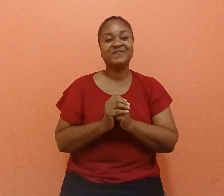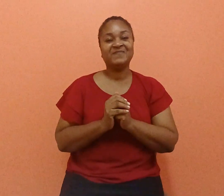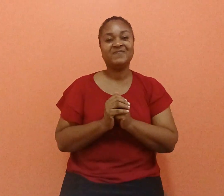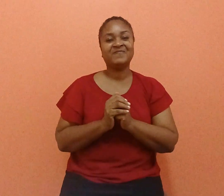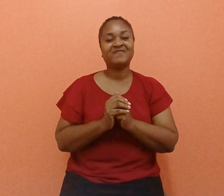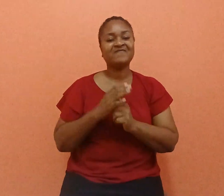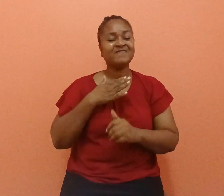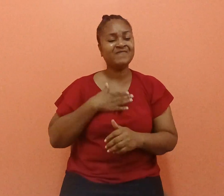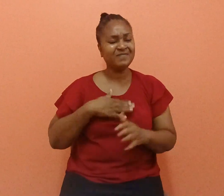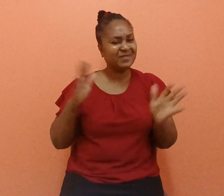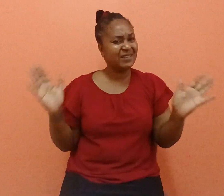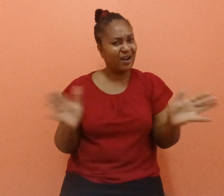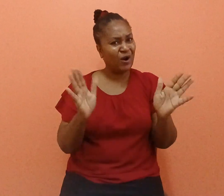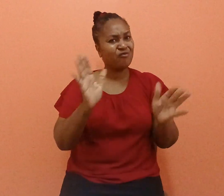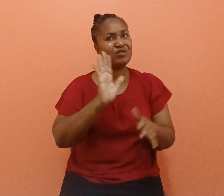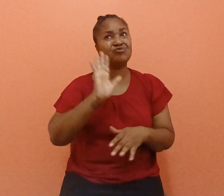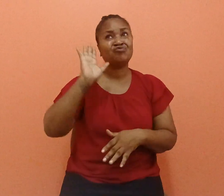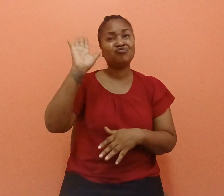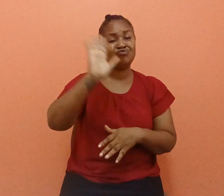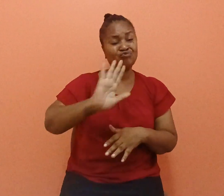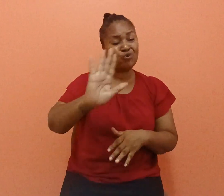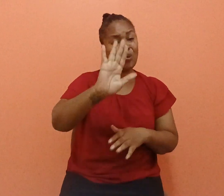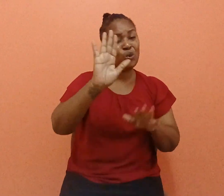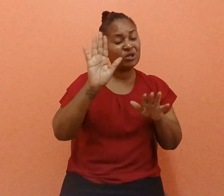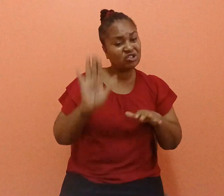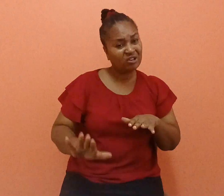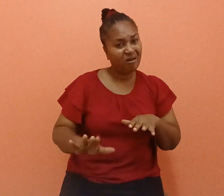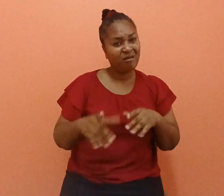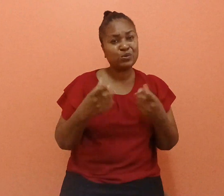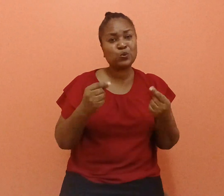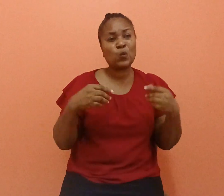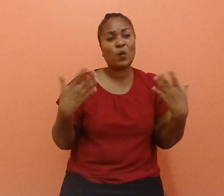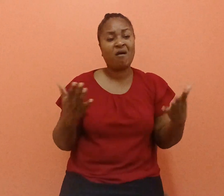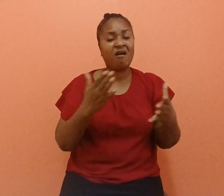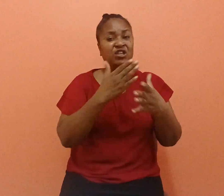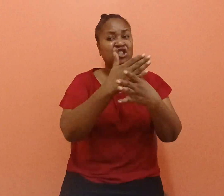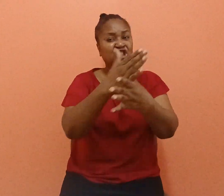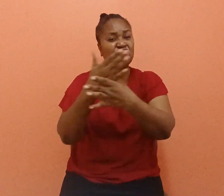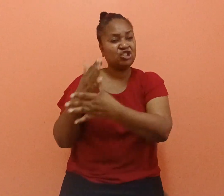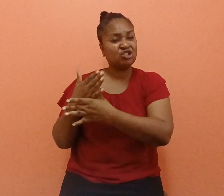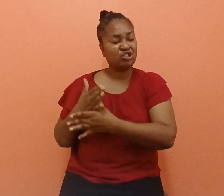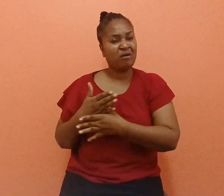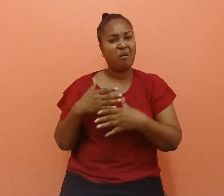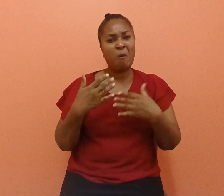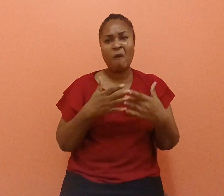Please encourage your child to share what they learned during Vacation Bible School.